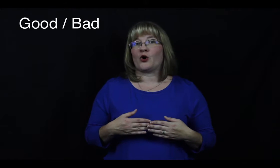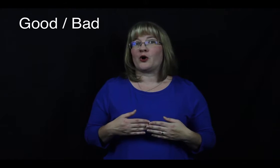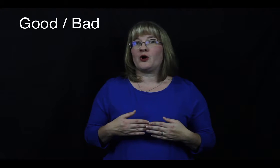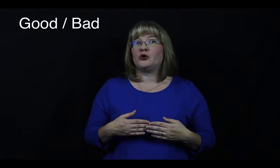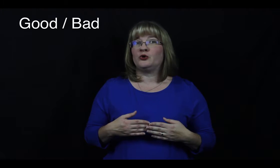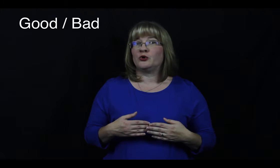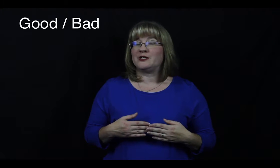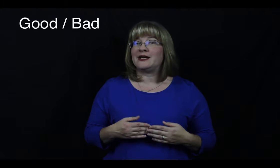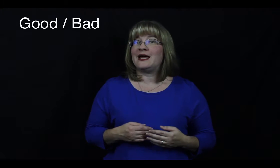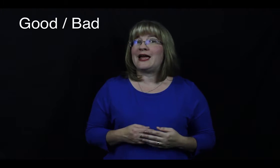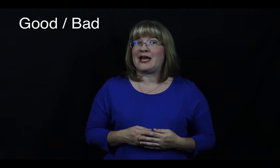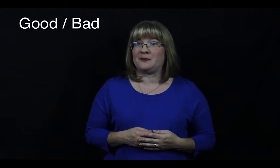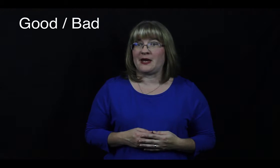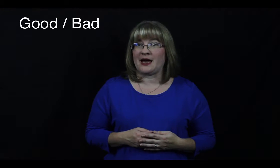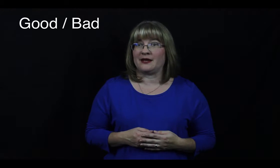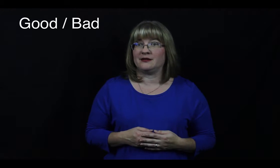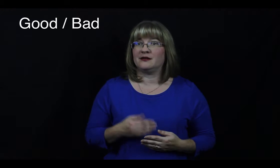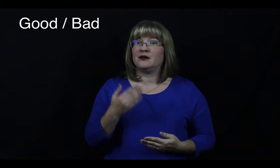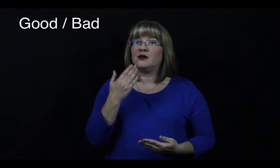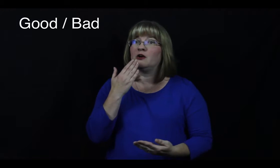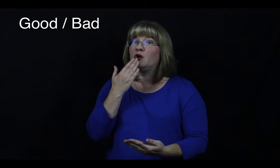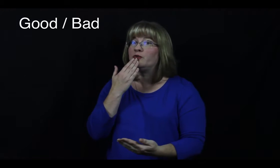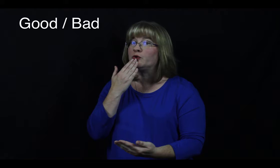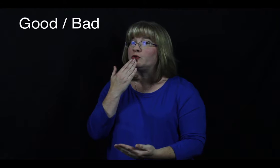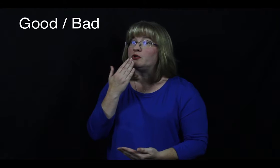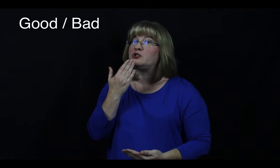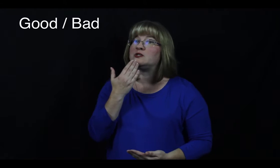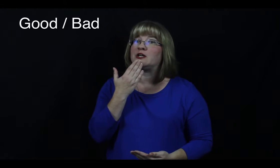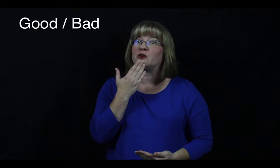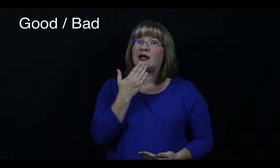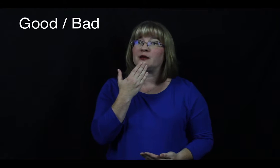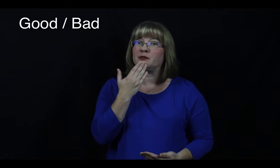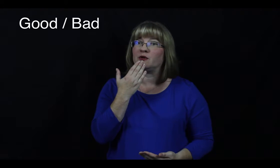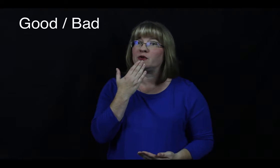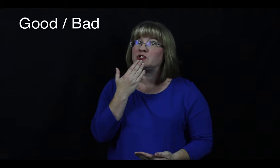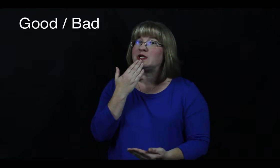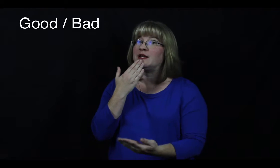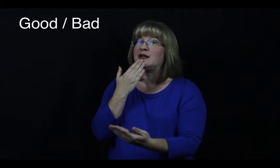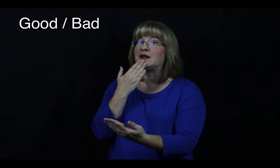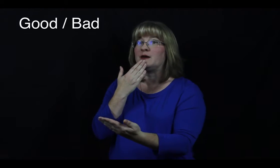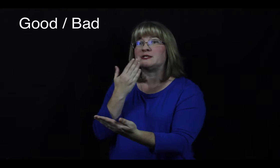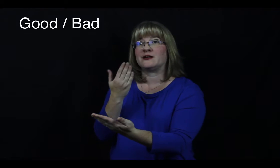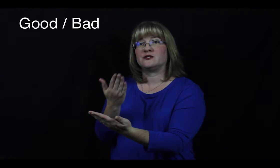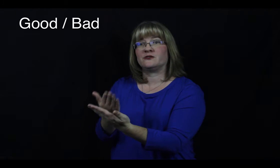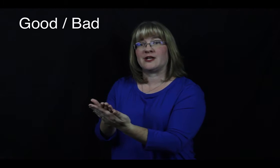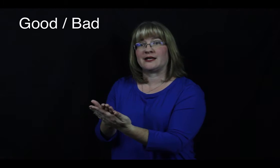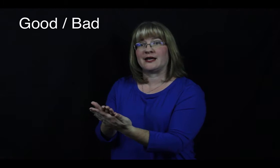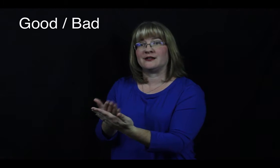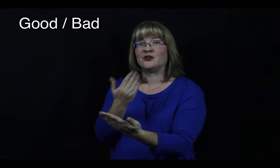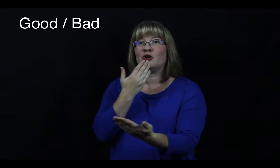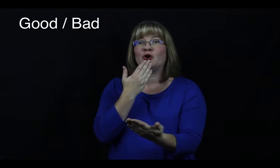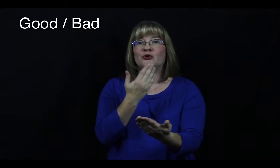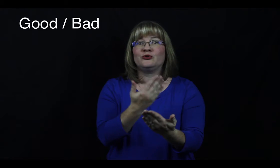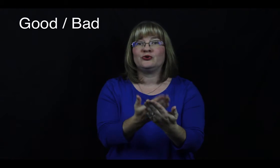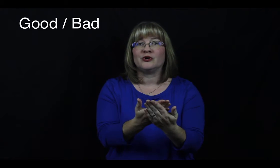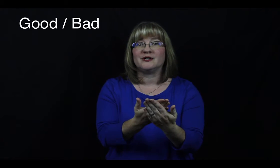for good and bad. For good, you take your hand below your chin and it comes out into a flat hand. Good.